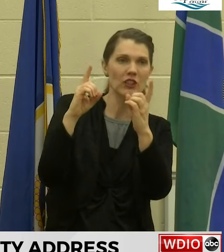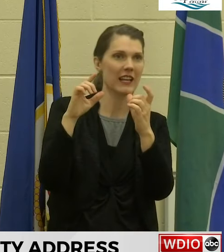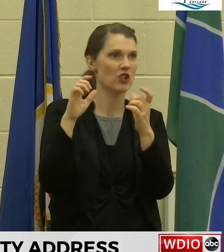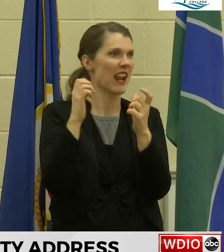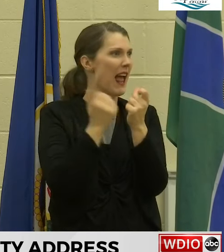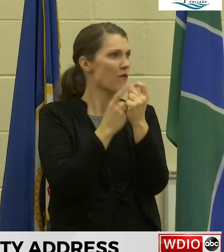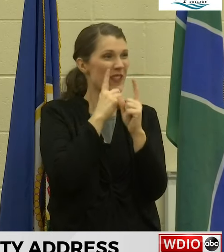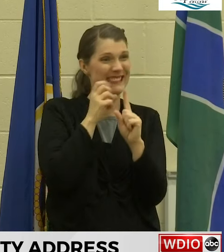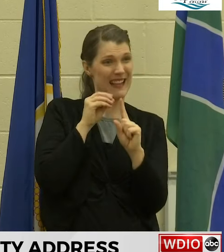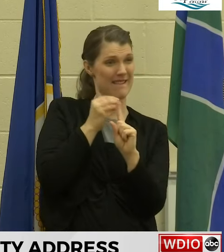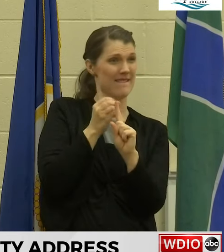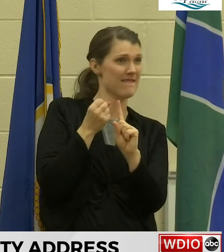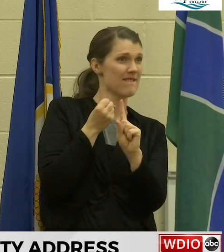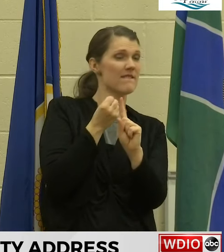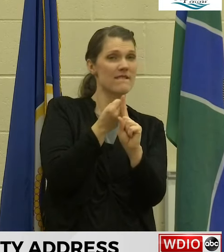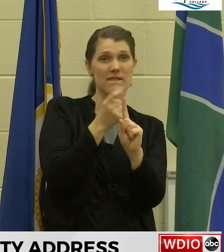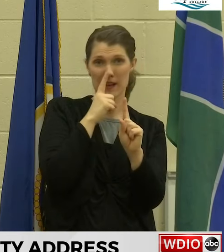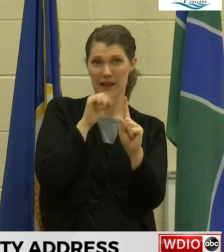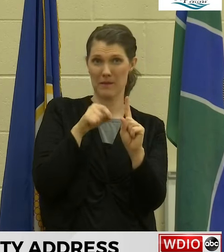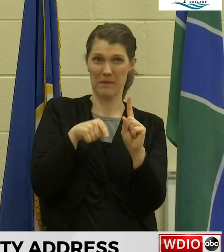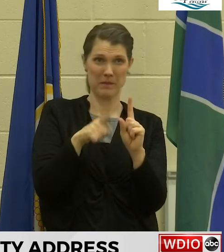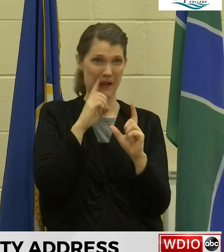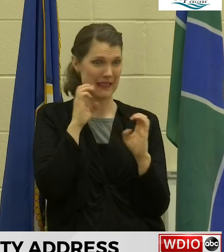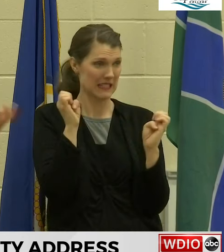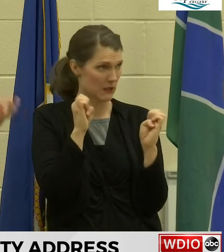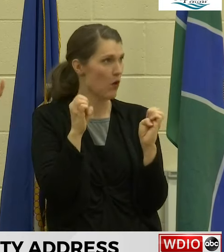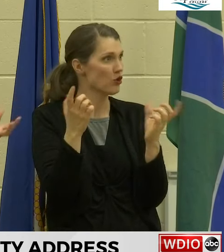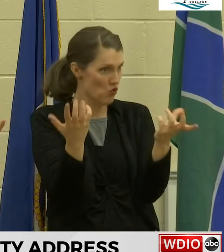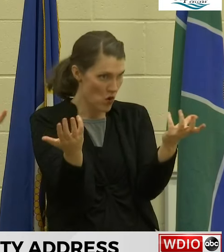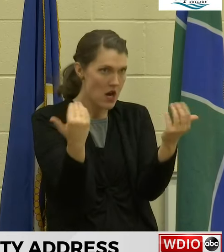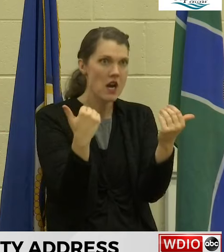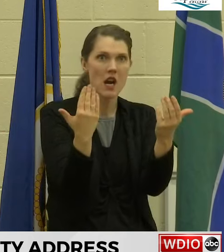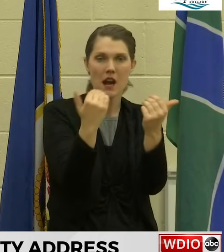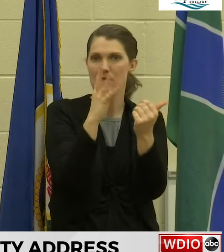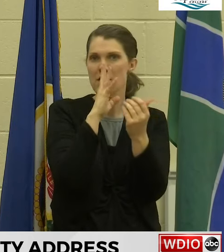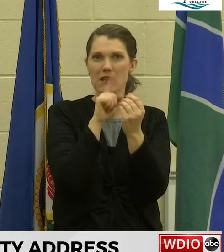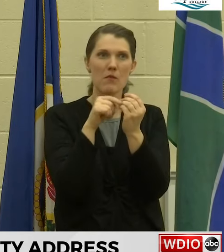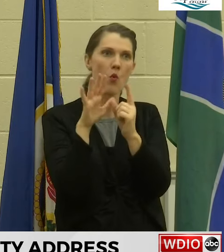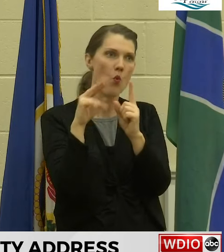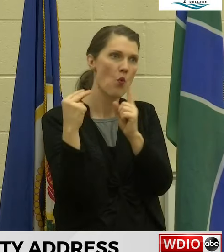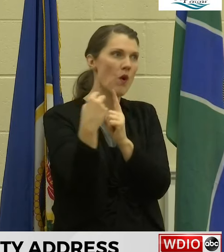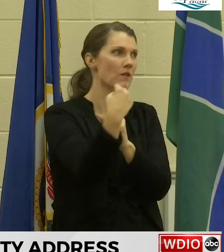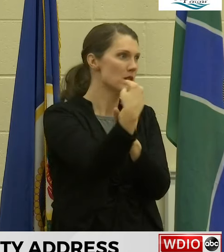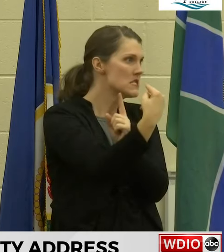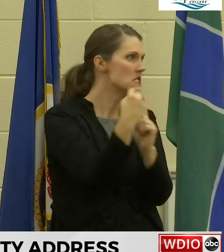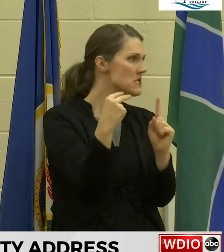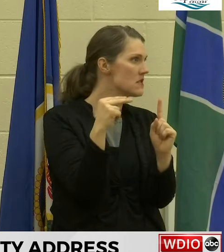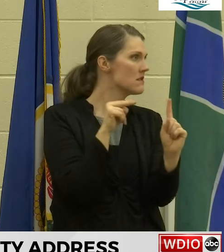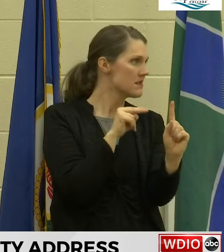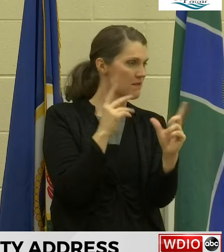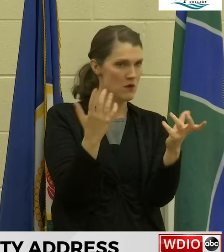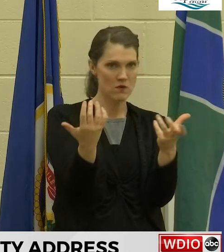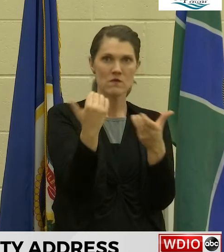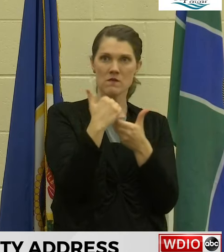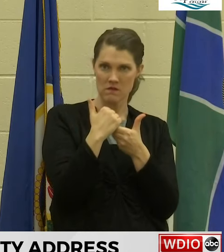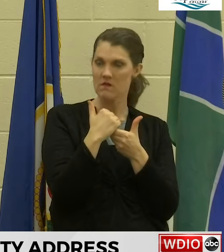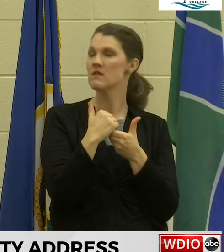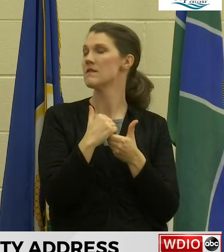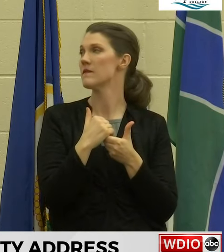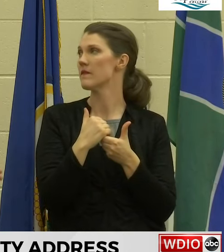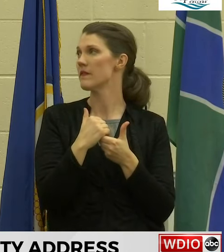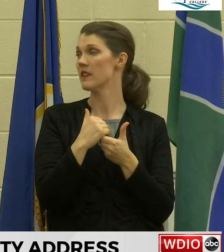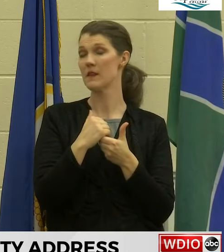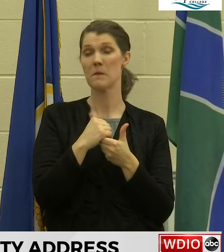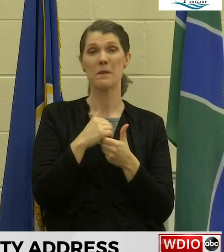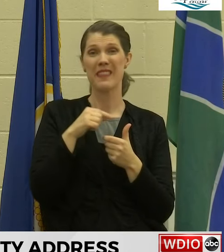by the housing shortage, and all who can bring other allies in the community along.